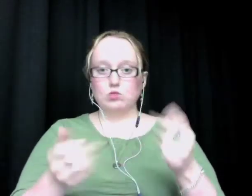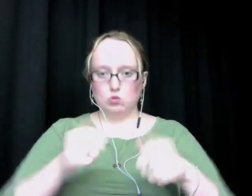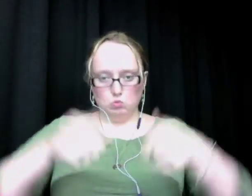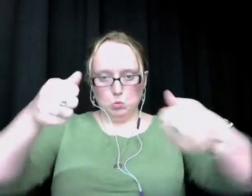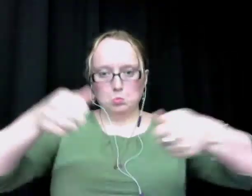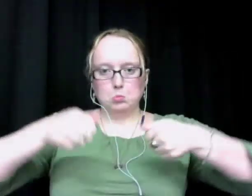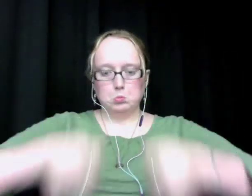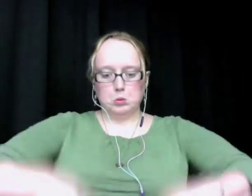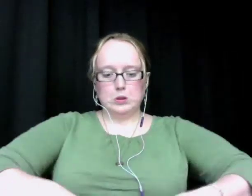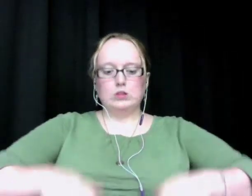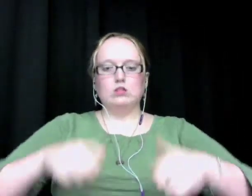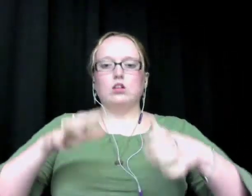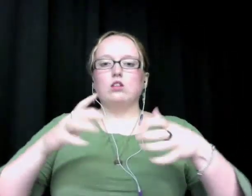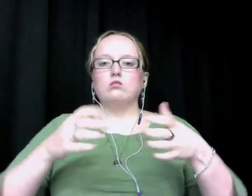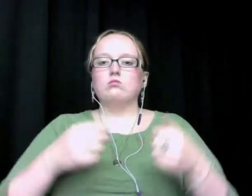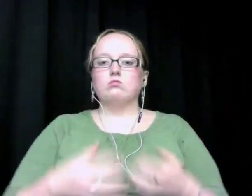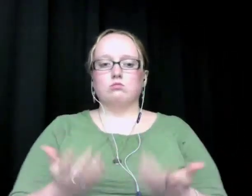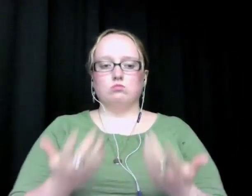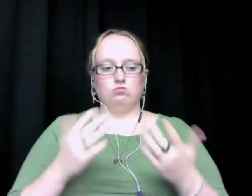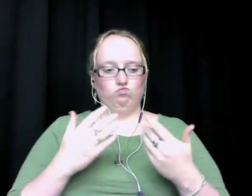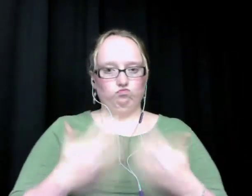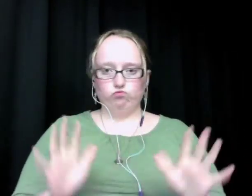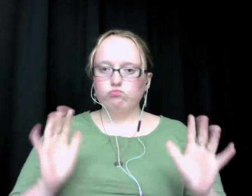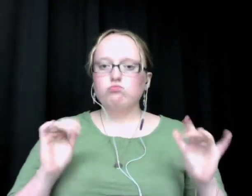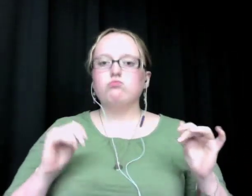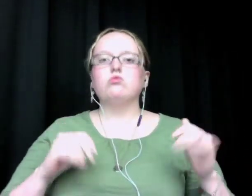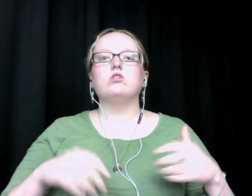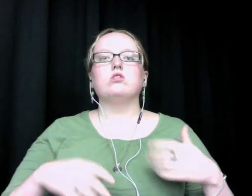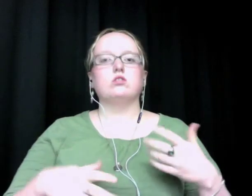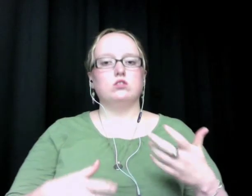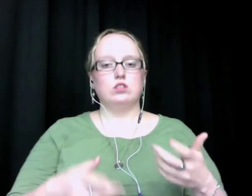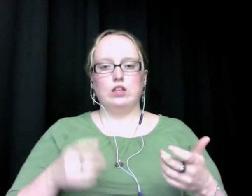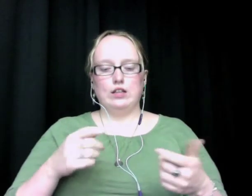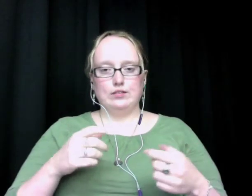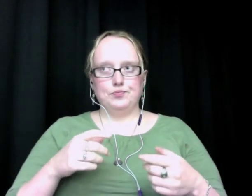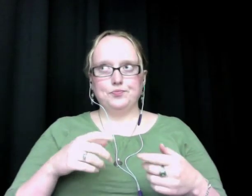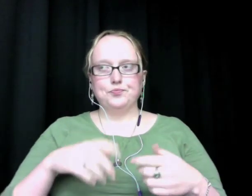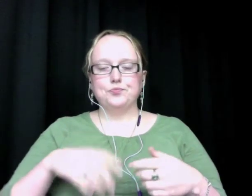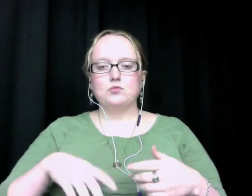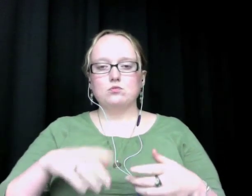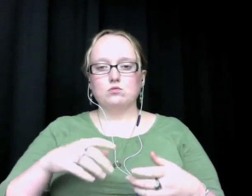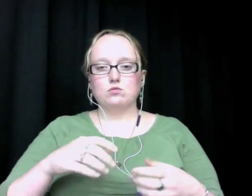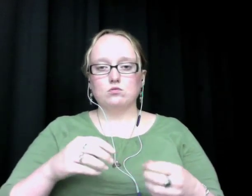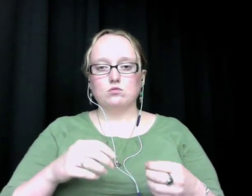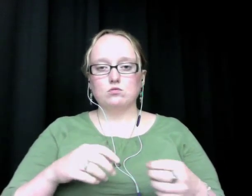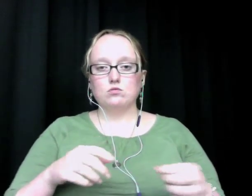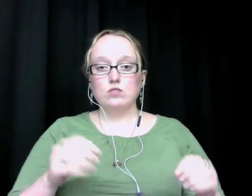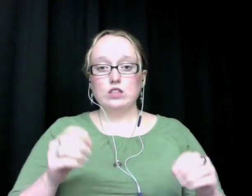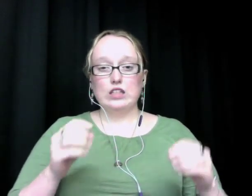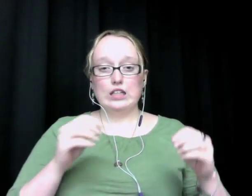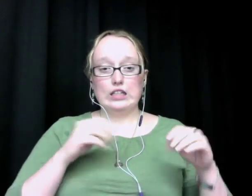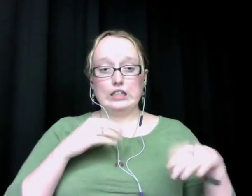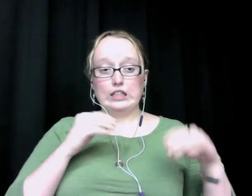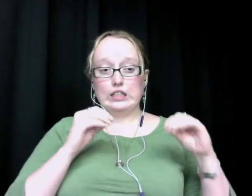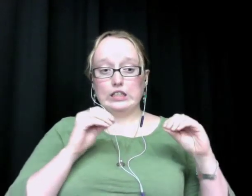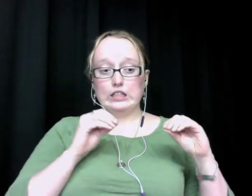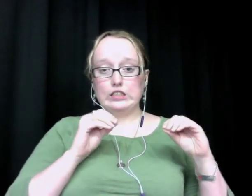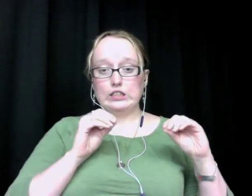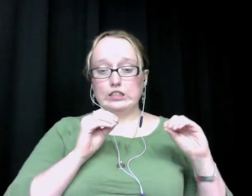After that is done, these rough pages are sent to the printer to be printed in mass publication to be